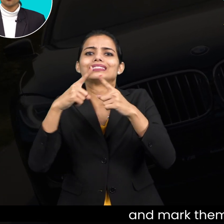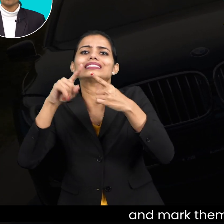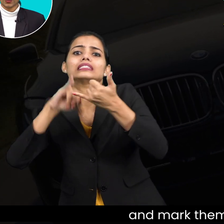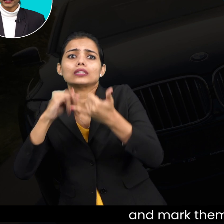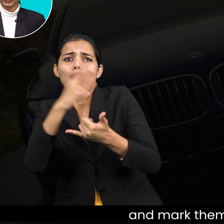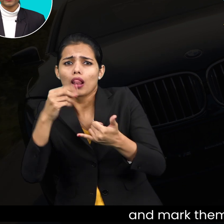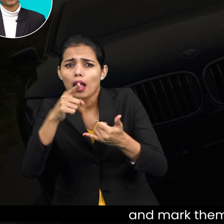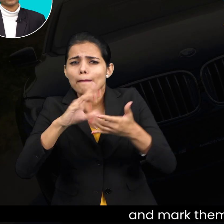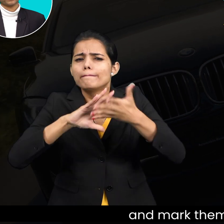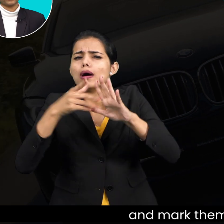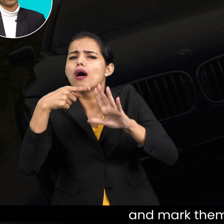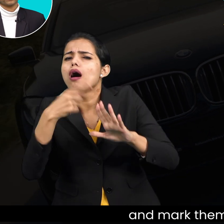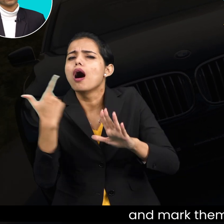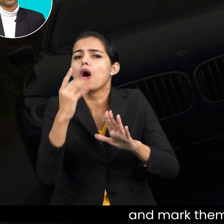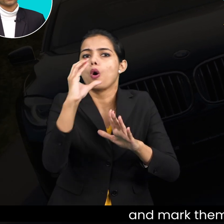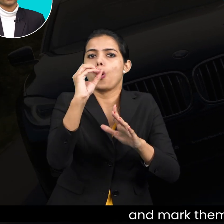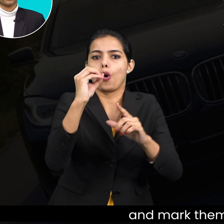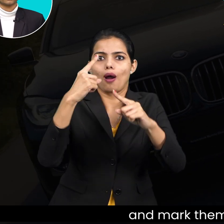and OY.